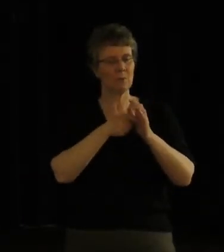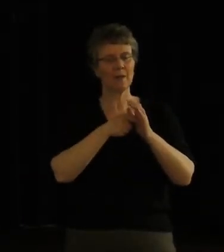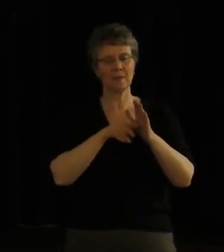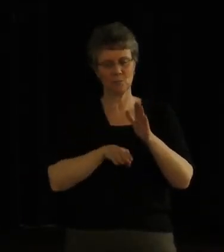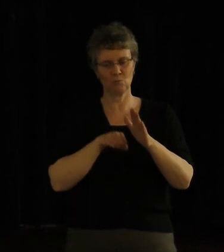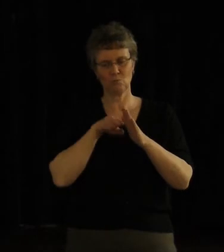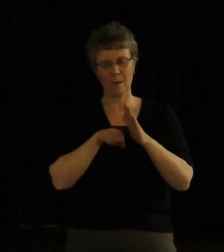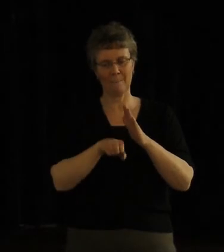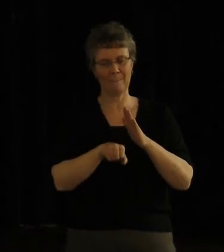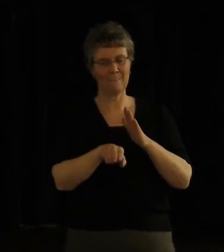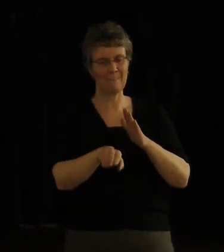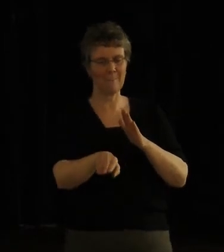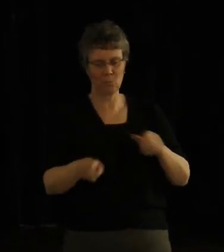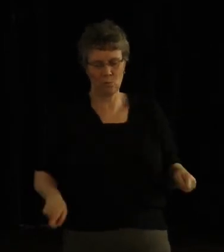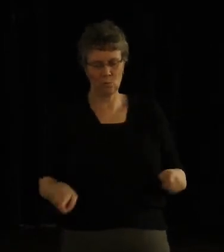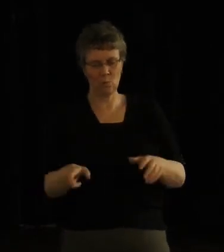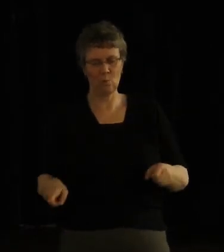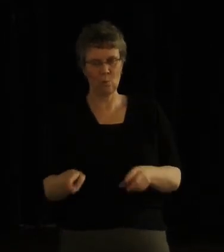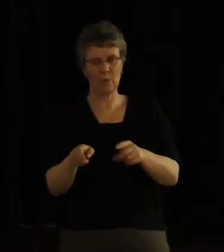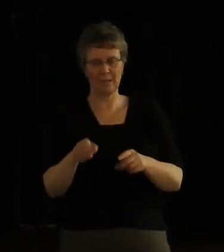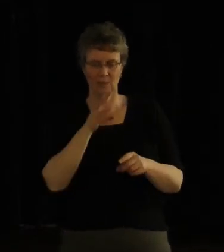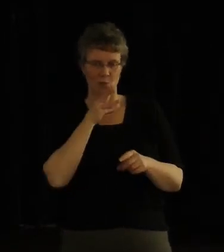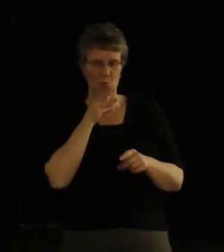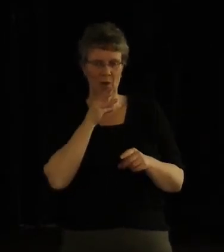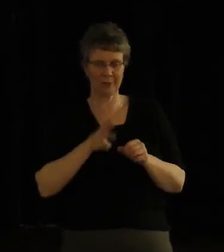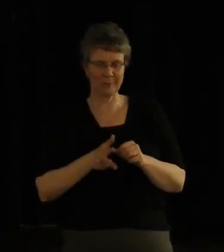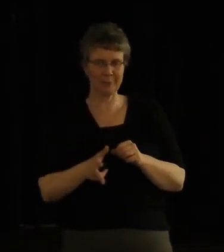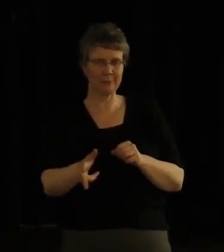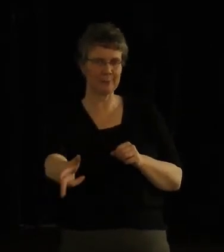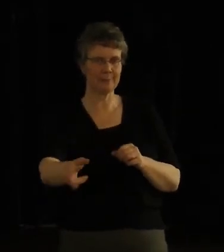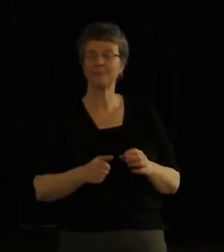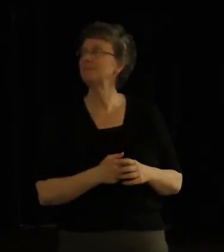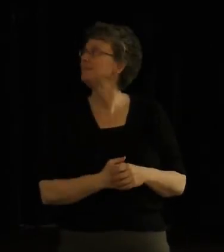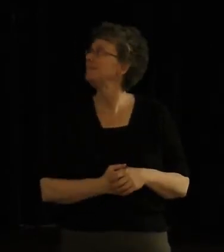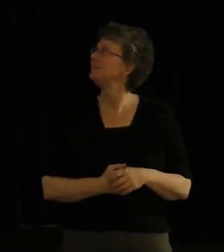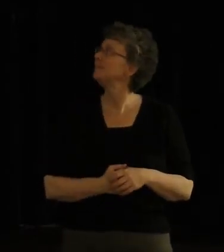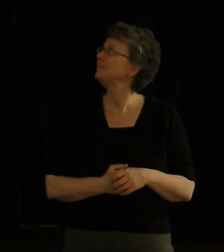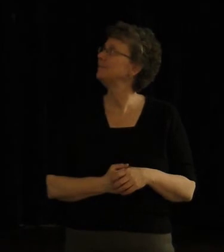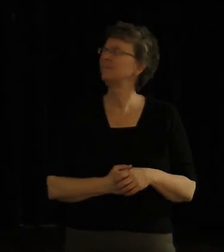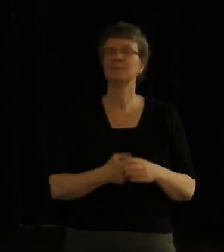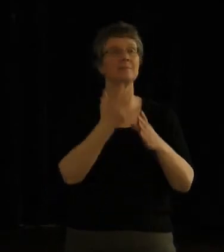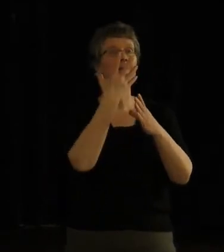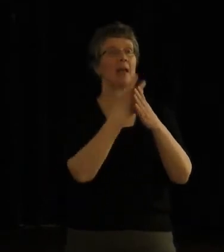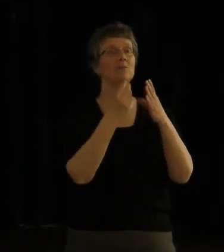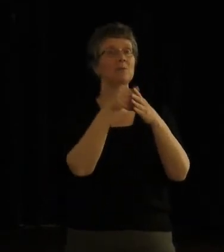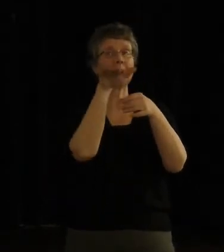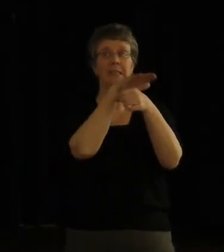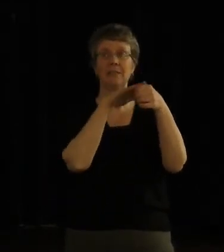And then in outdoor spaces, again, with our aging population, we're going to see a situation where more and more grandparents